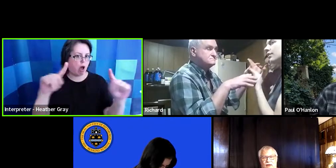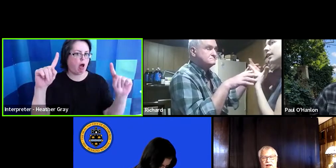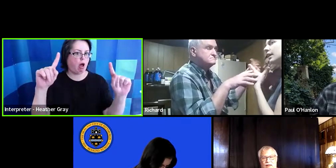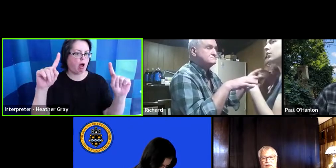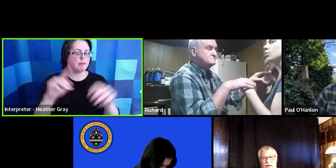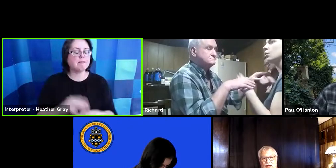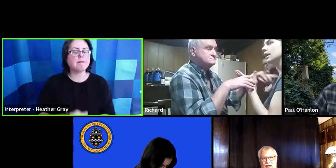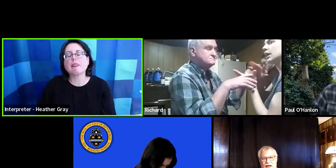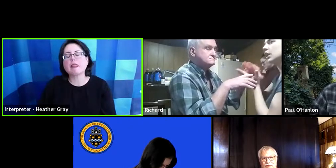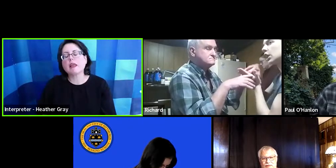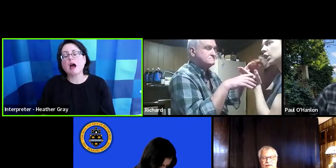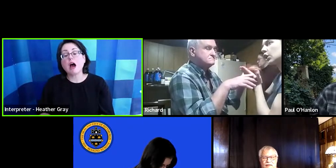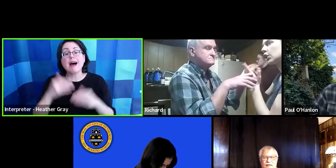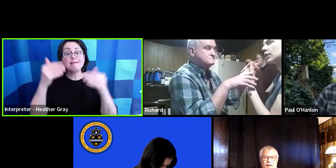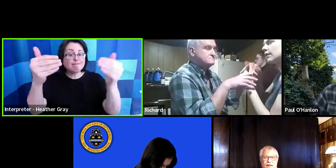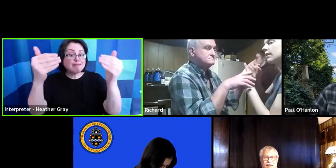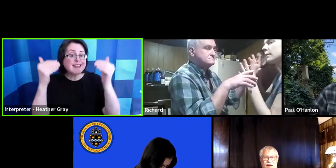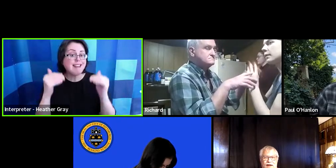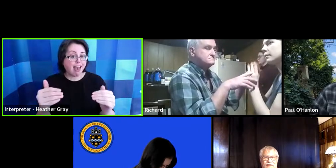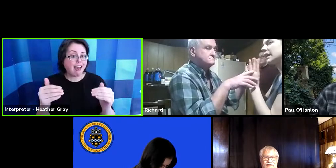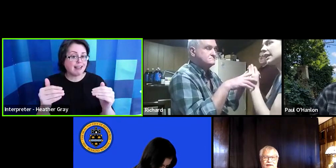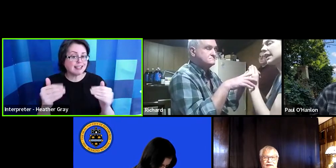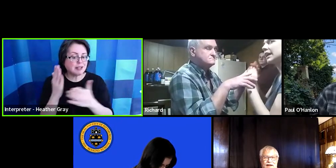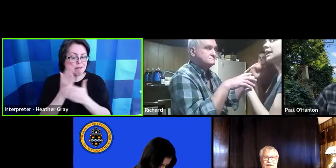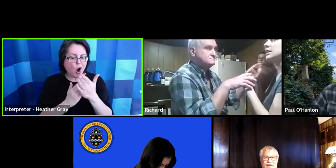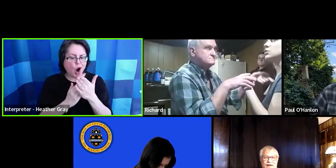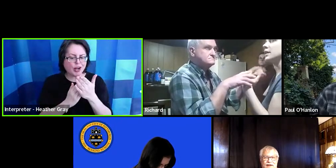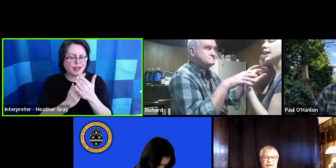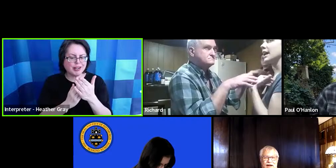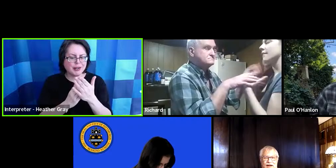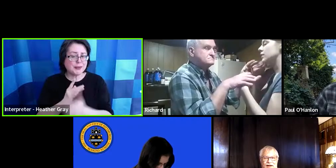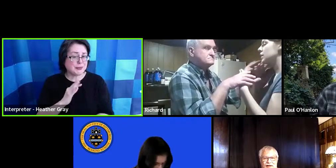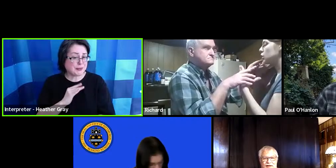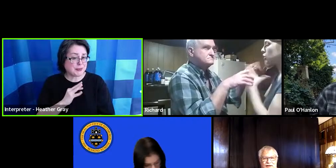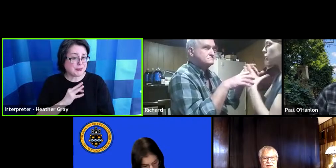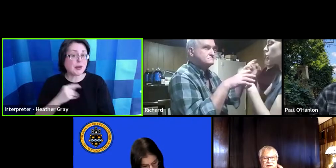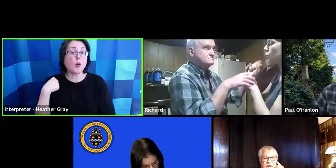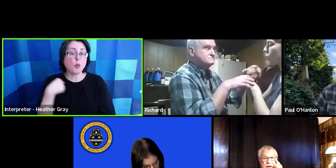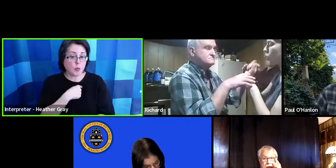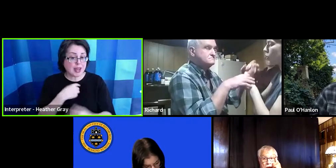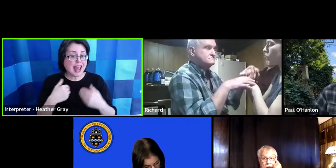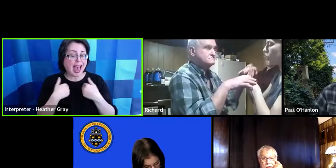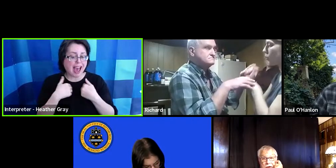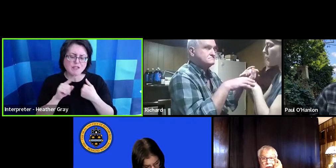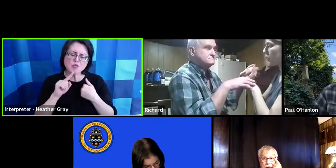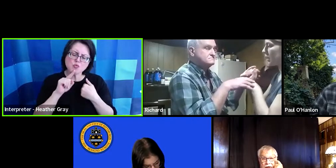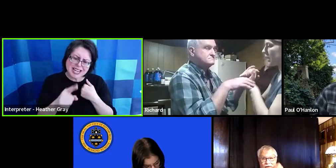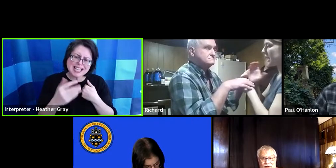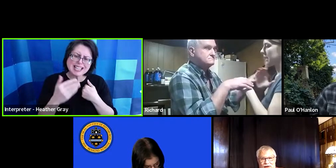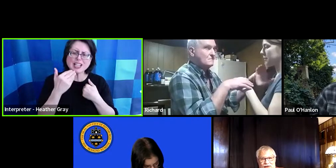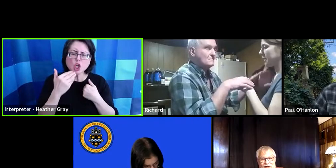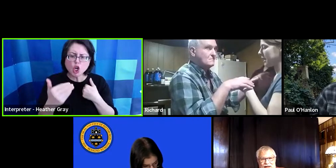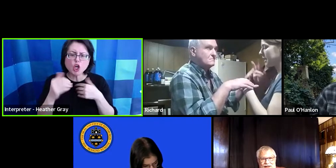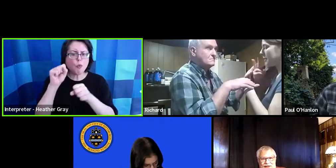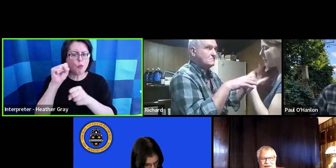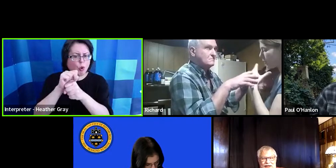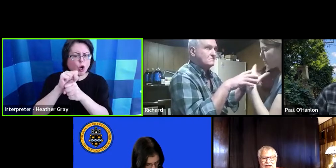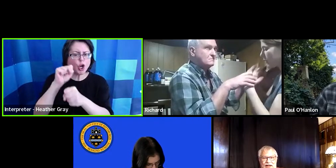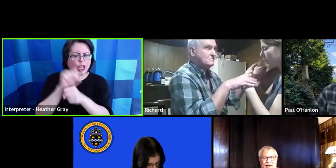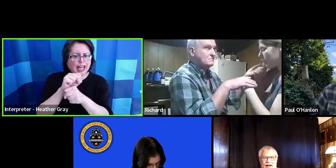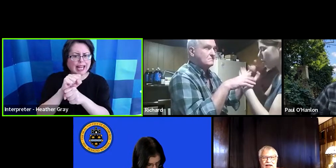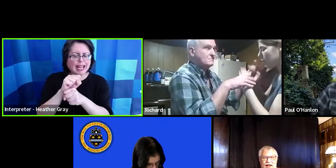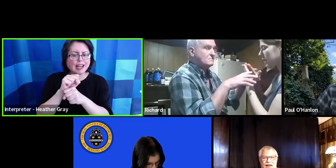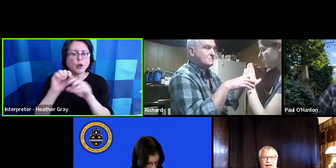this meeting that we had is that we have a really good working committee, both for the community forum and